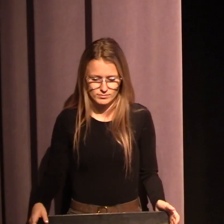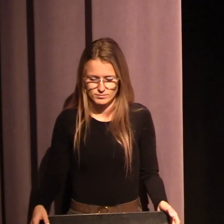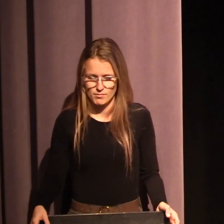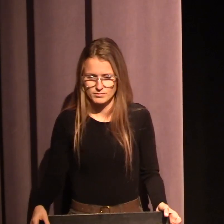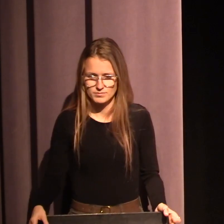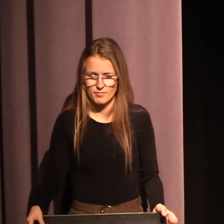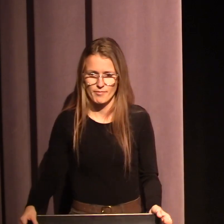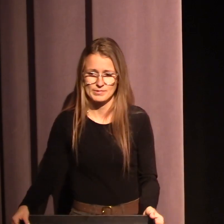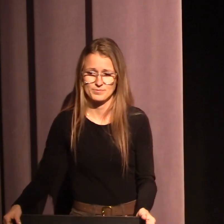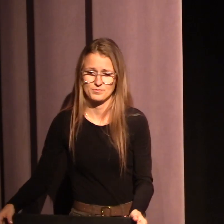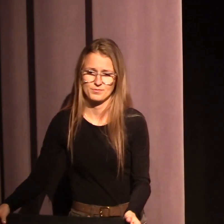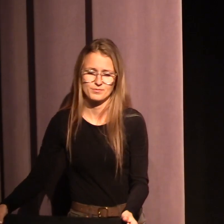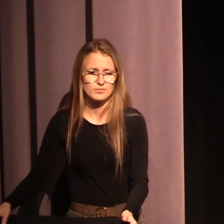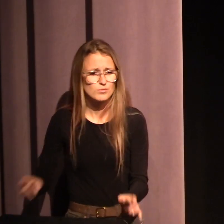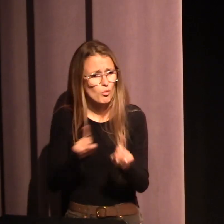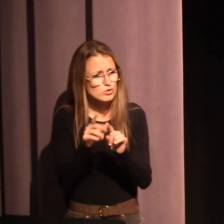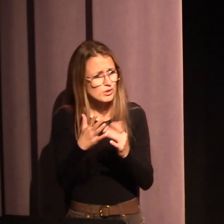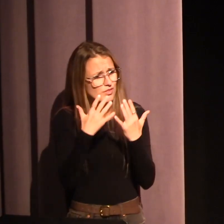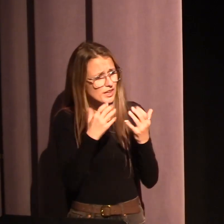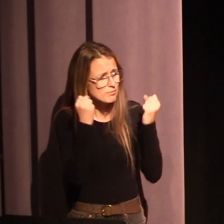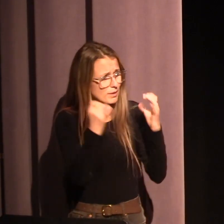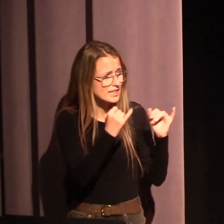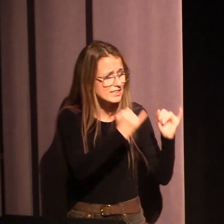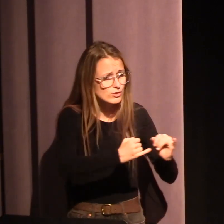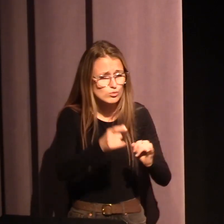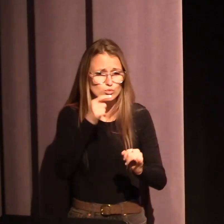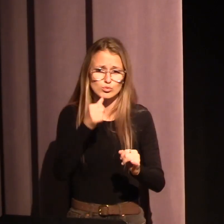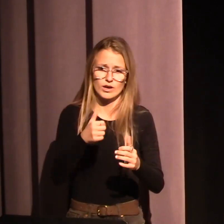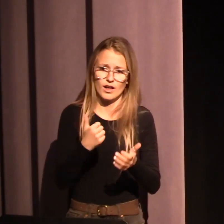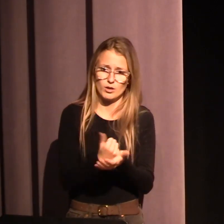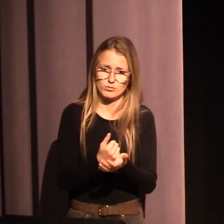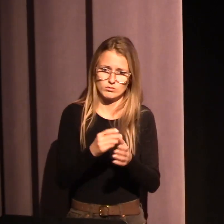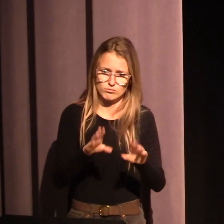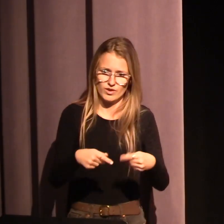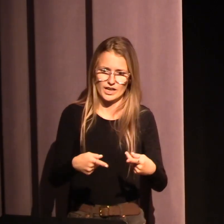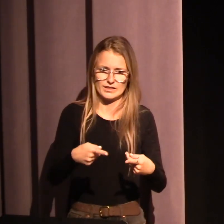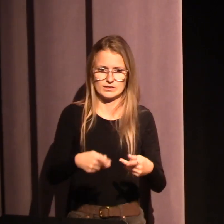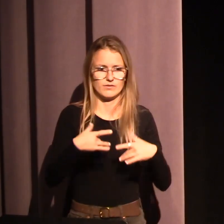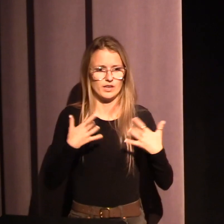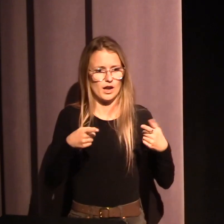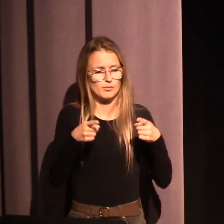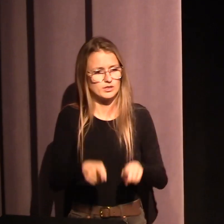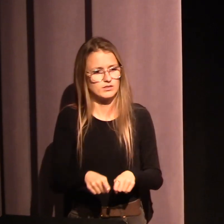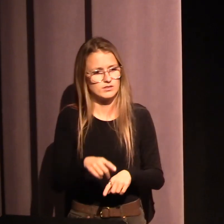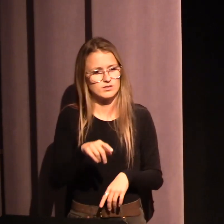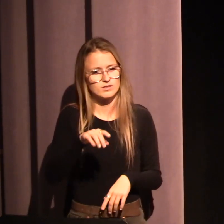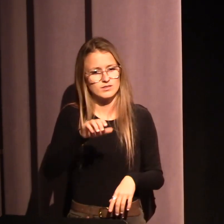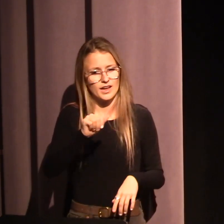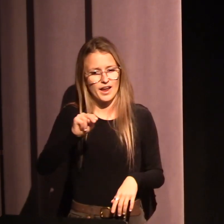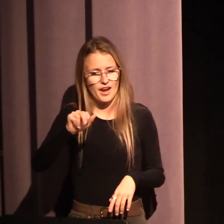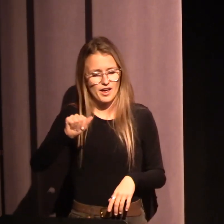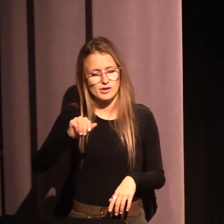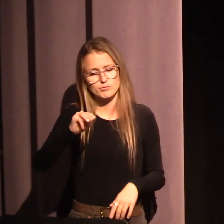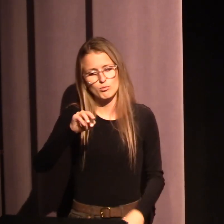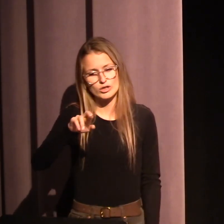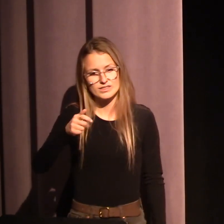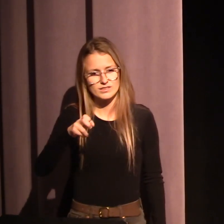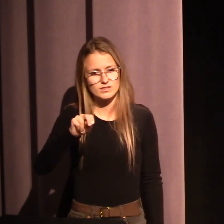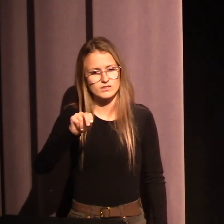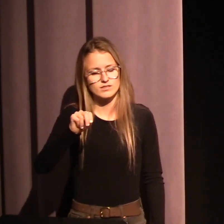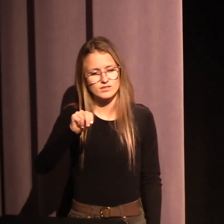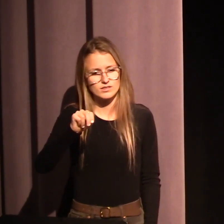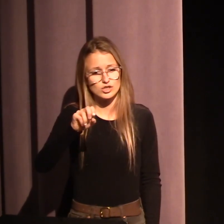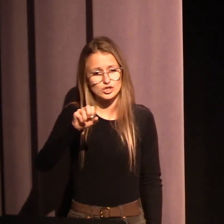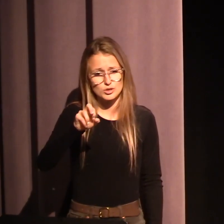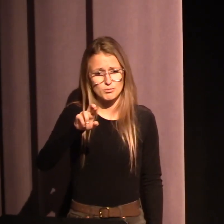I also like to thank several individuals for making this event possible. Anna Marlis Burgard of the Johns Hopkins Wavelength